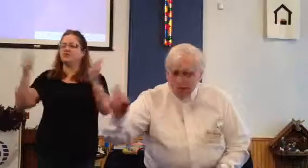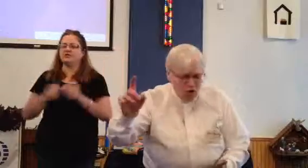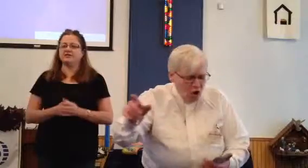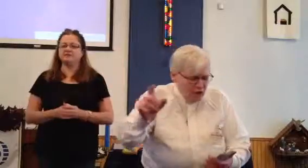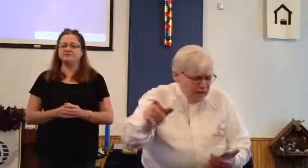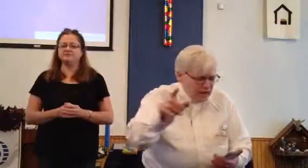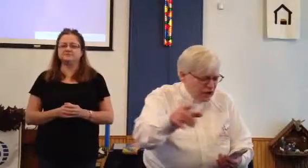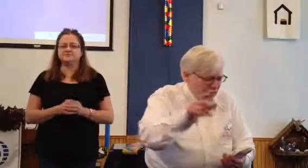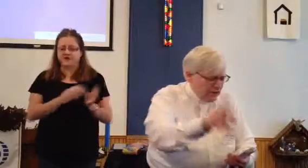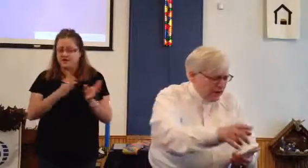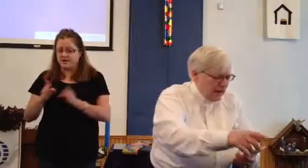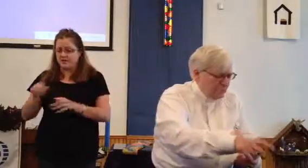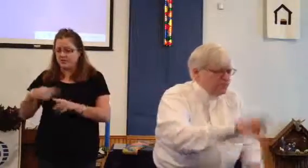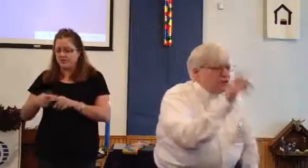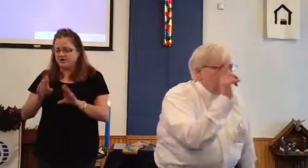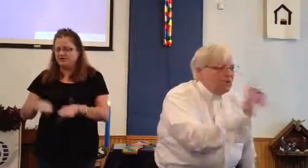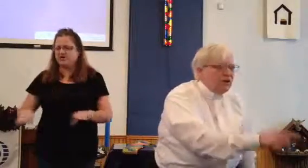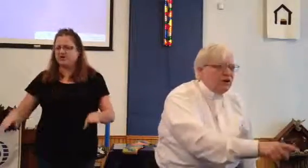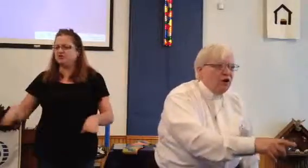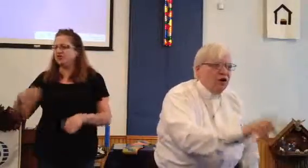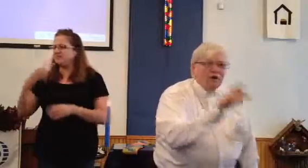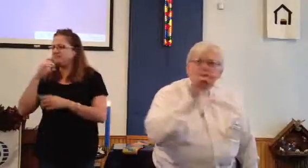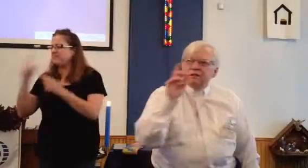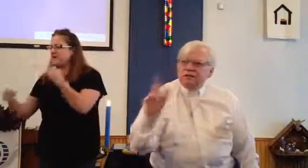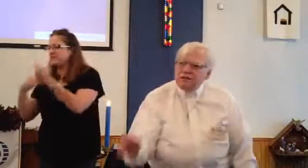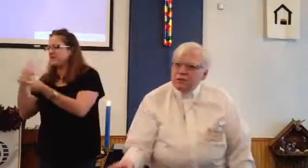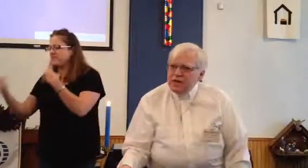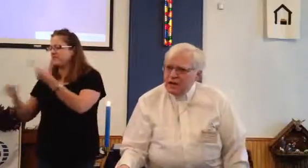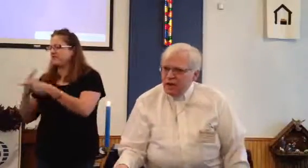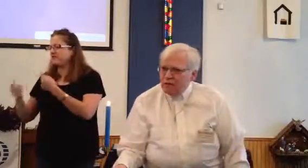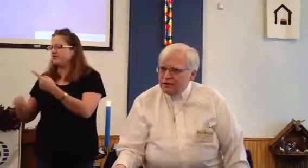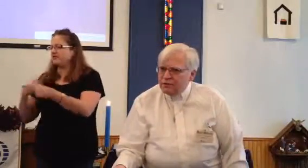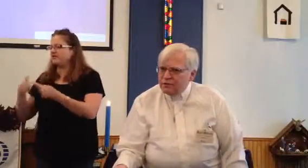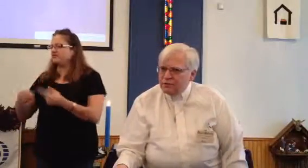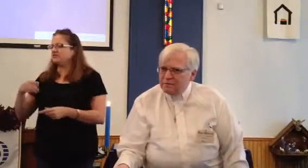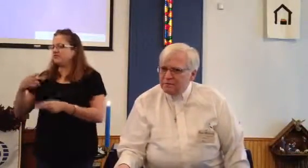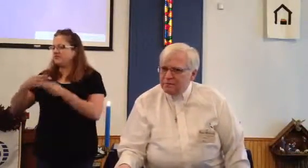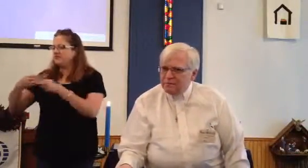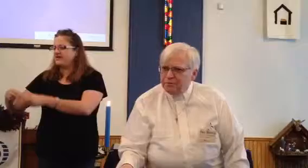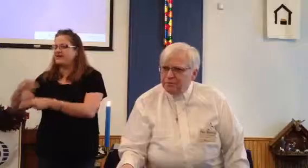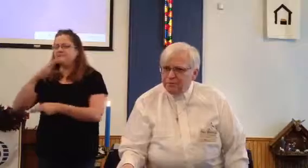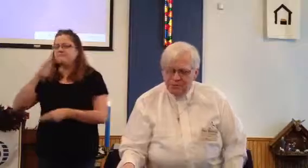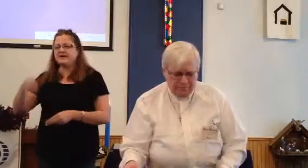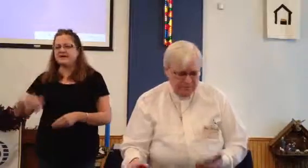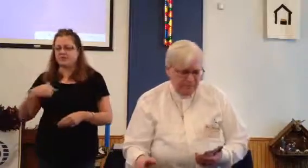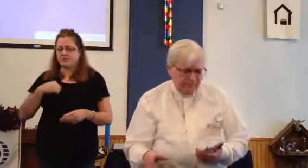children call each other names, we are called to speak out.